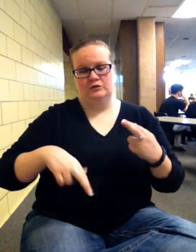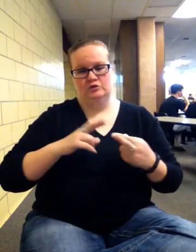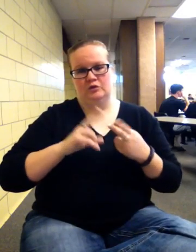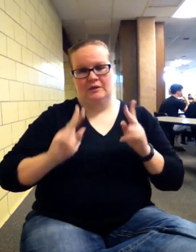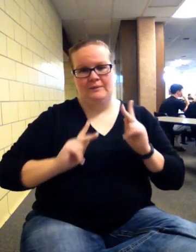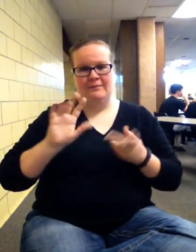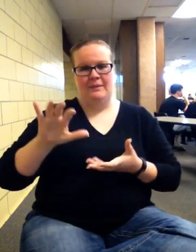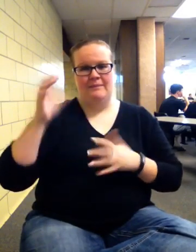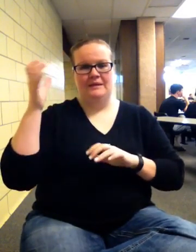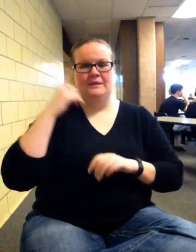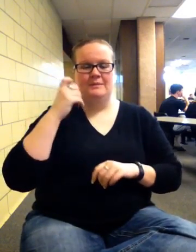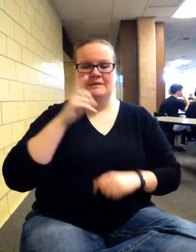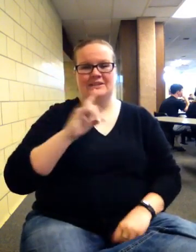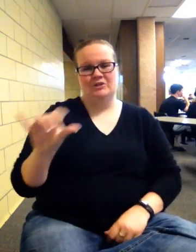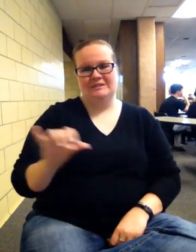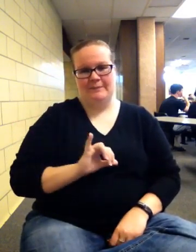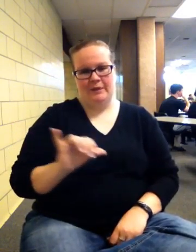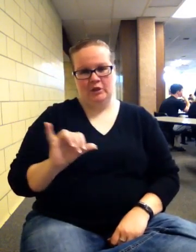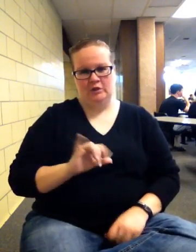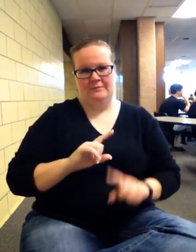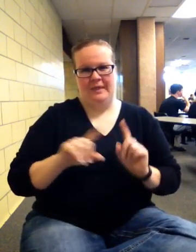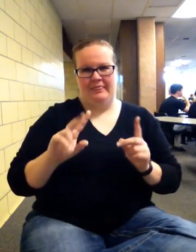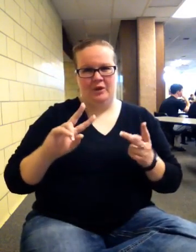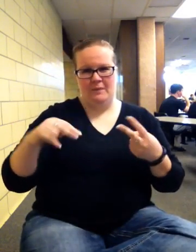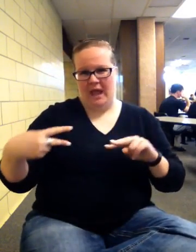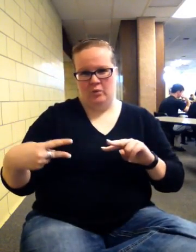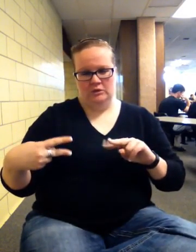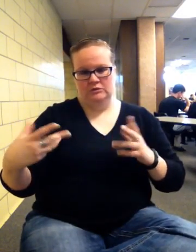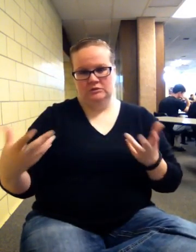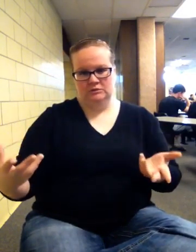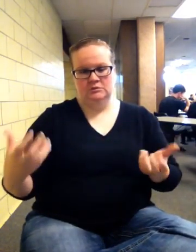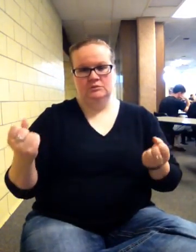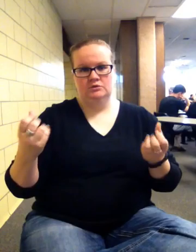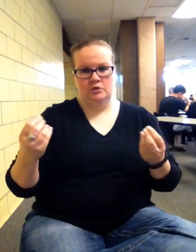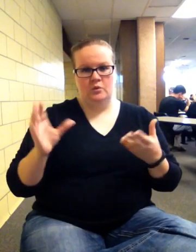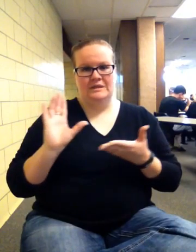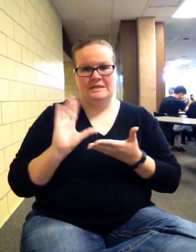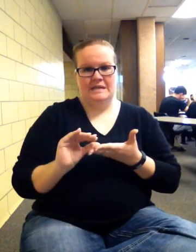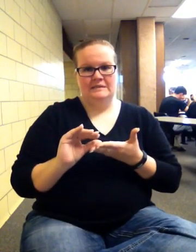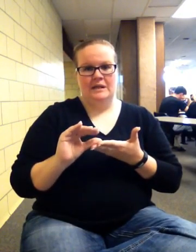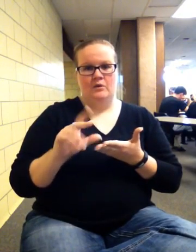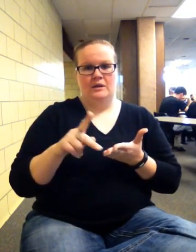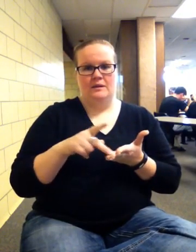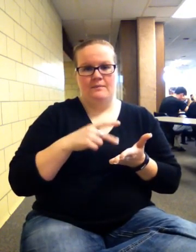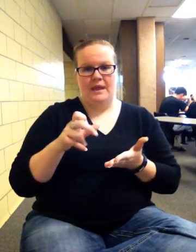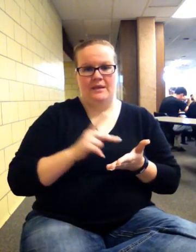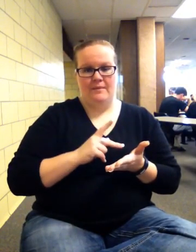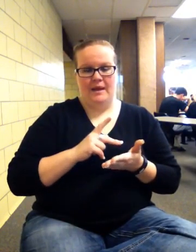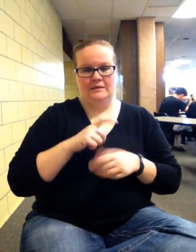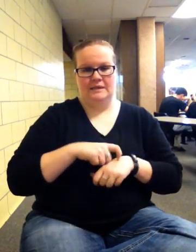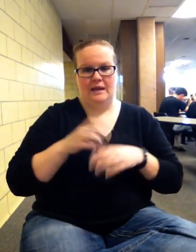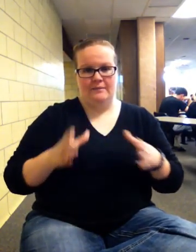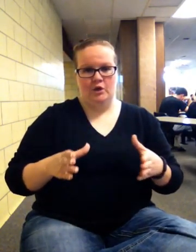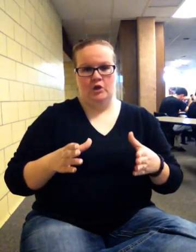Because they're similar except they're backwards, basically. So discounted payback period and modified internal rate of return are the two